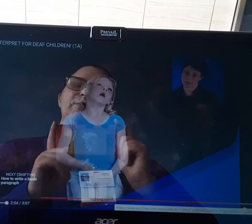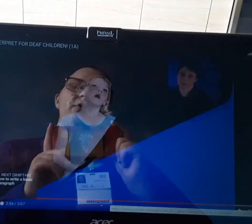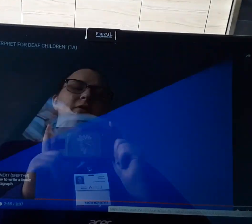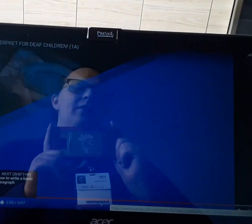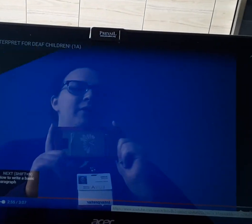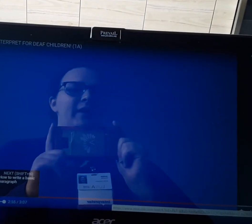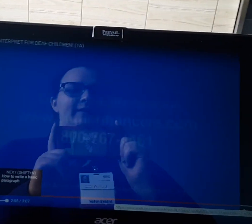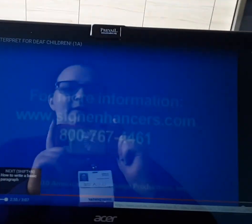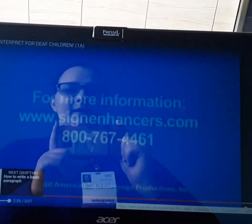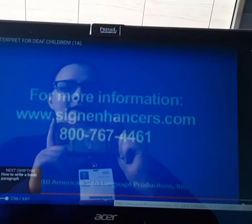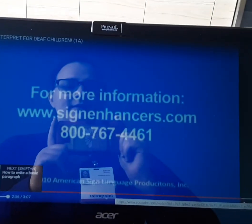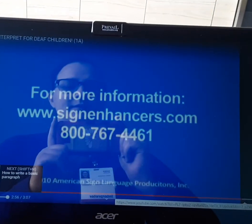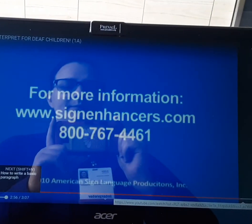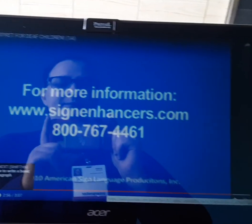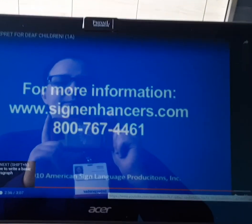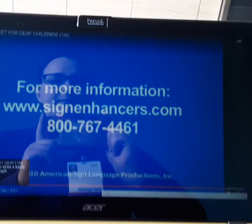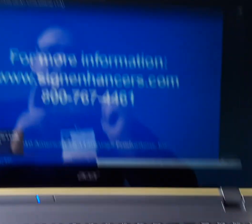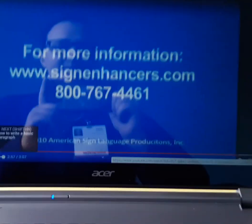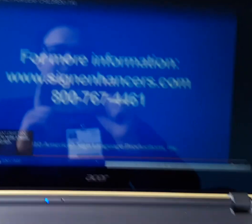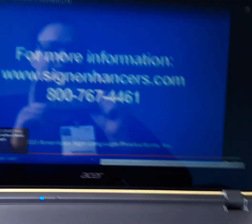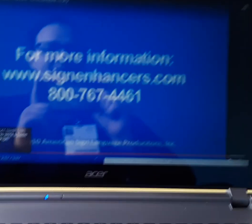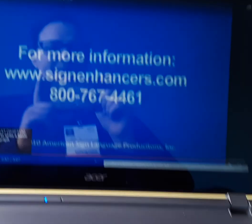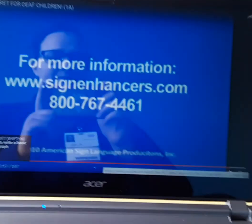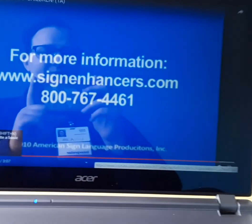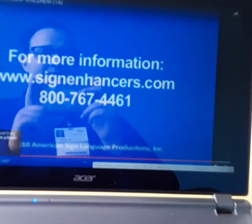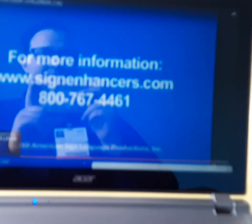and all kinds of things. much. Thank you. Thank I'm sorry. sorry. sorry. Thank